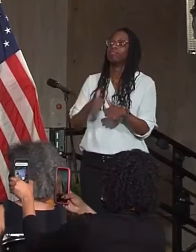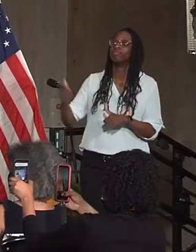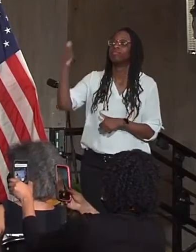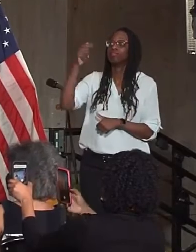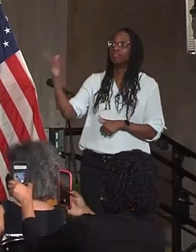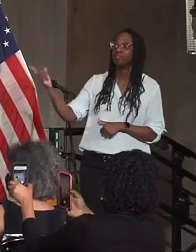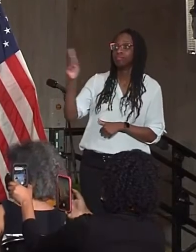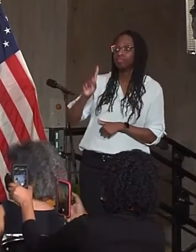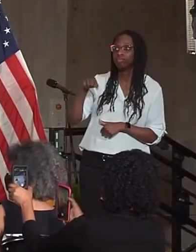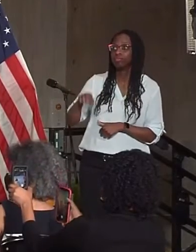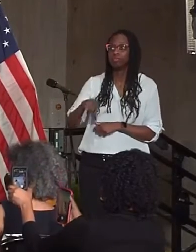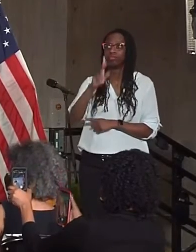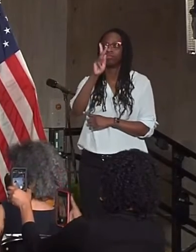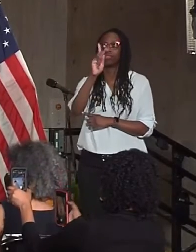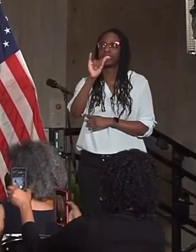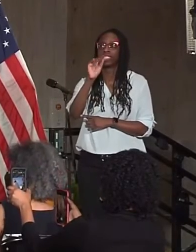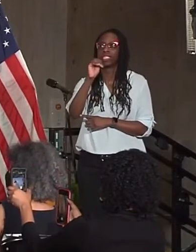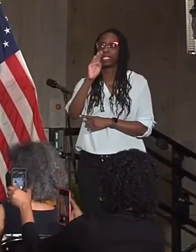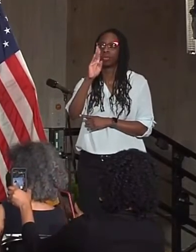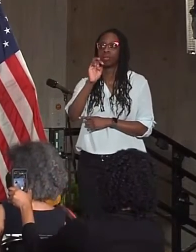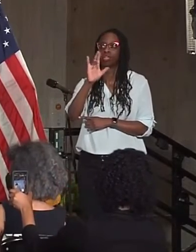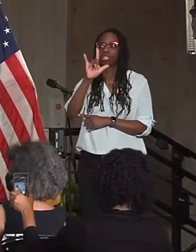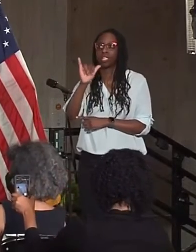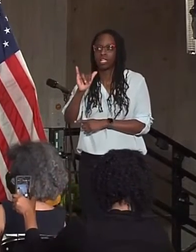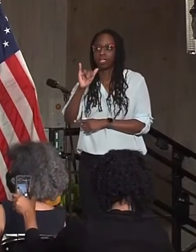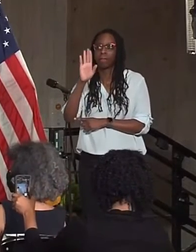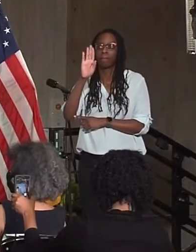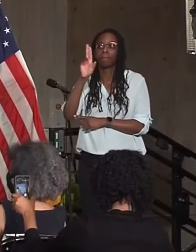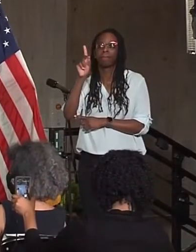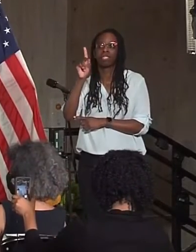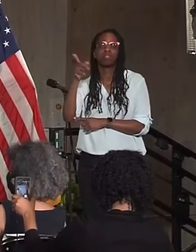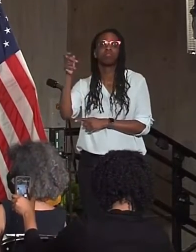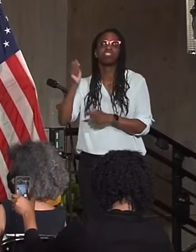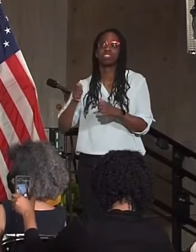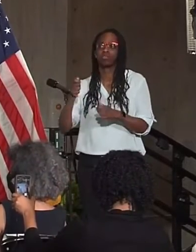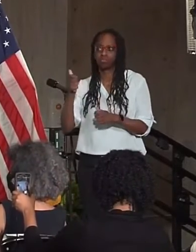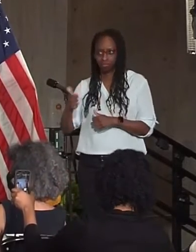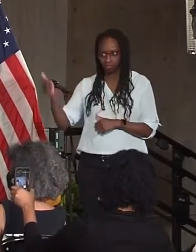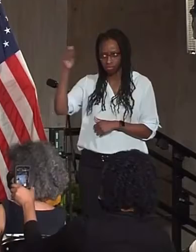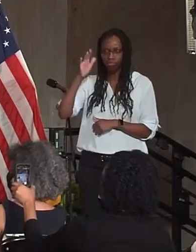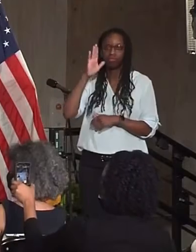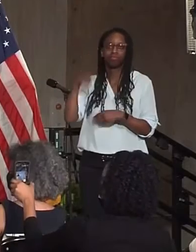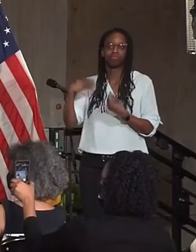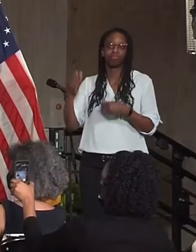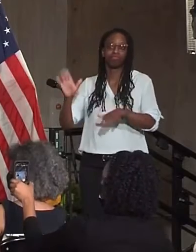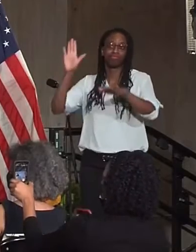administer the oath of office to Kim Janey as the 55th mayor